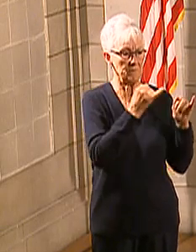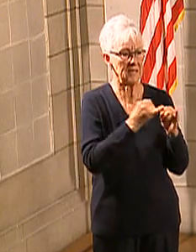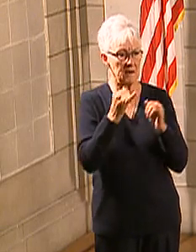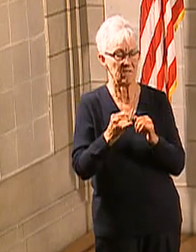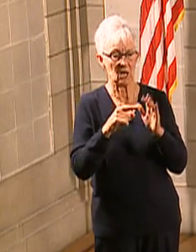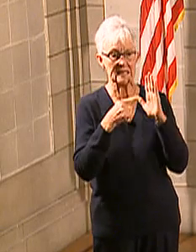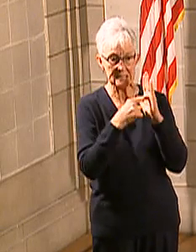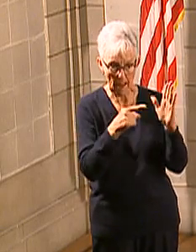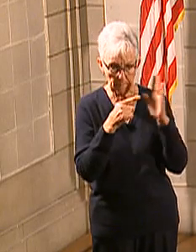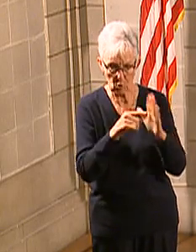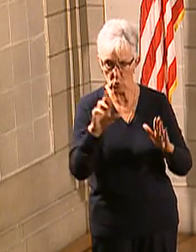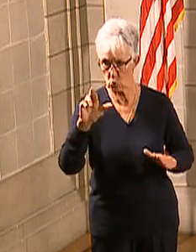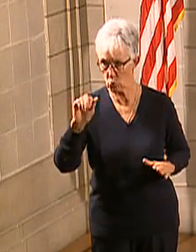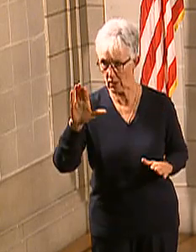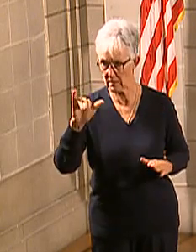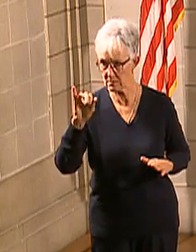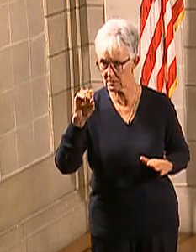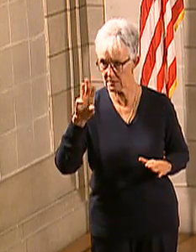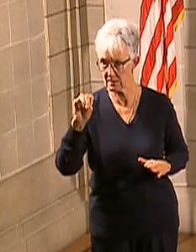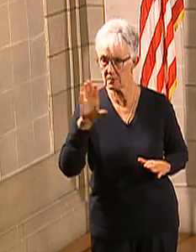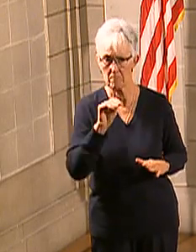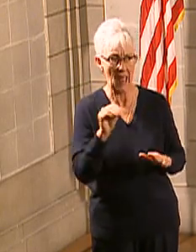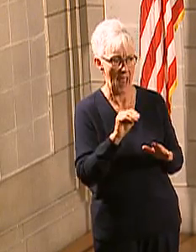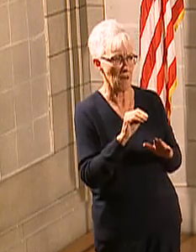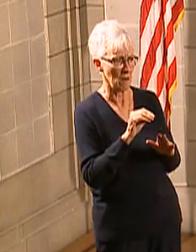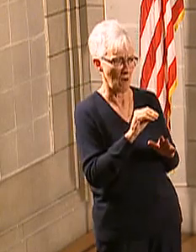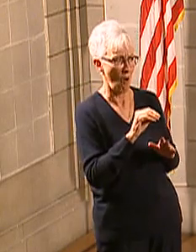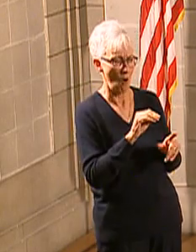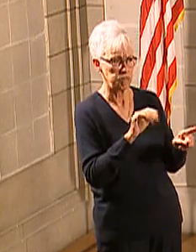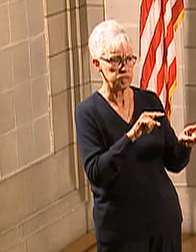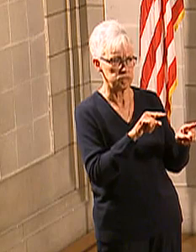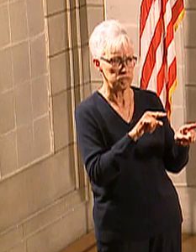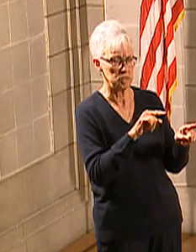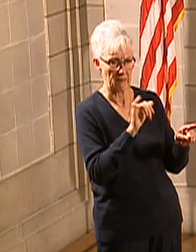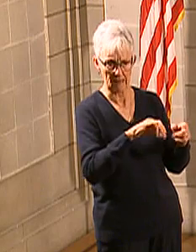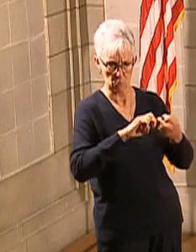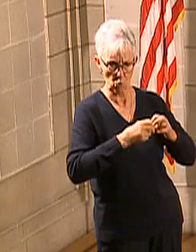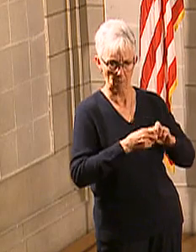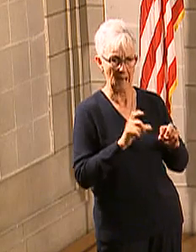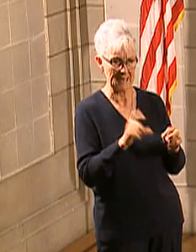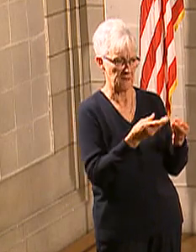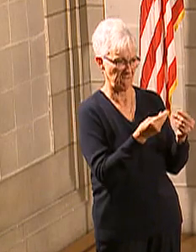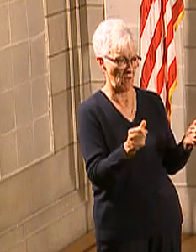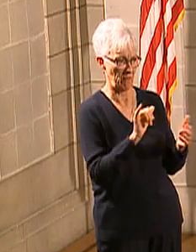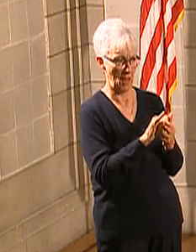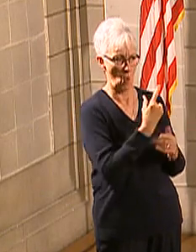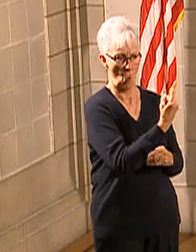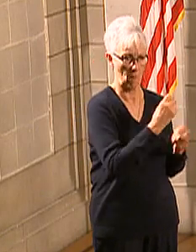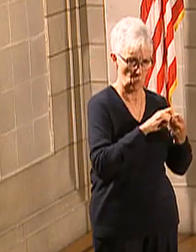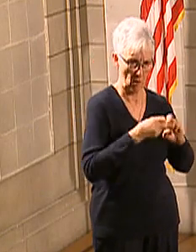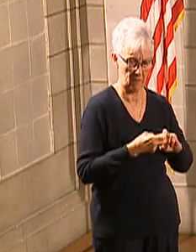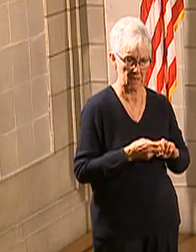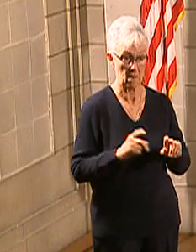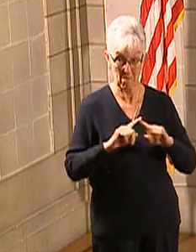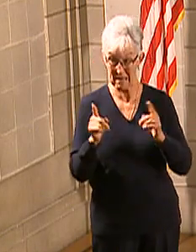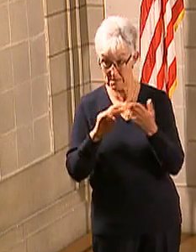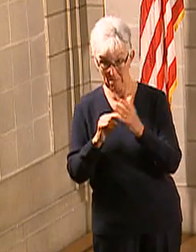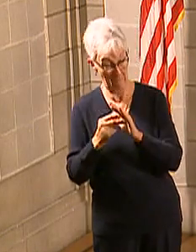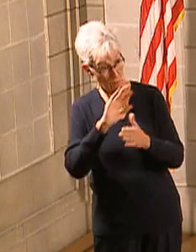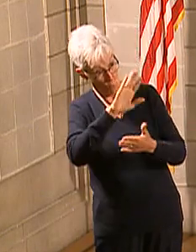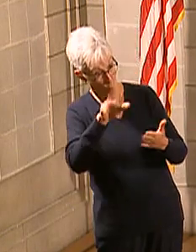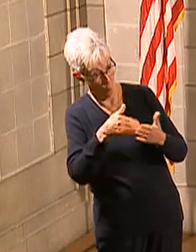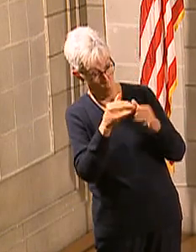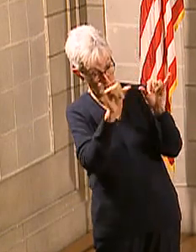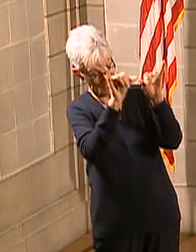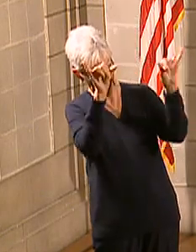them. But by taking statistics and saying, well, because we've got minority underperformance, that must mean the whole system's wrong,